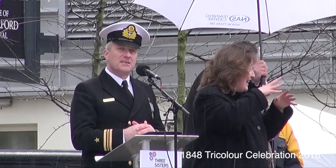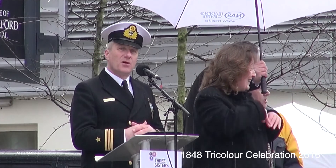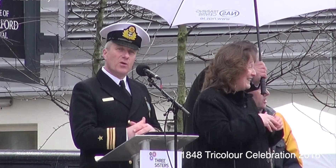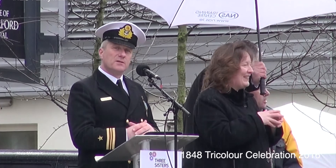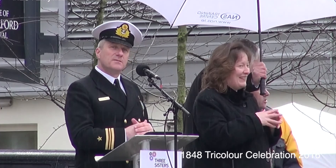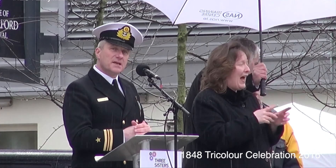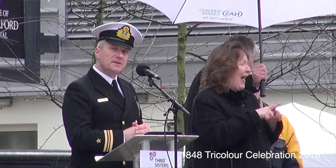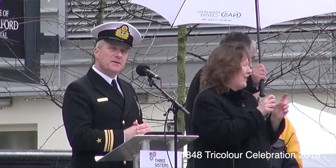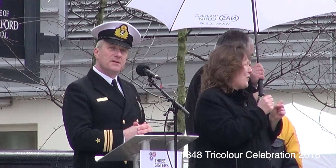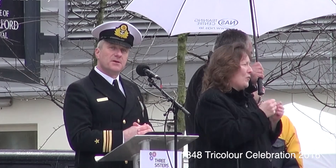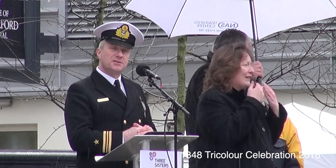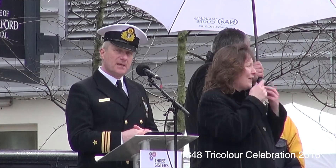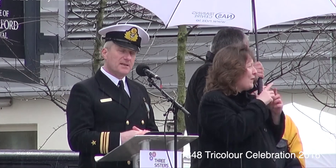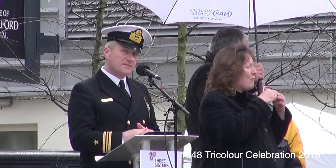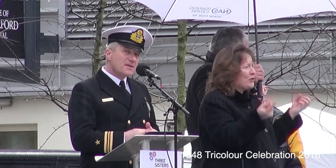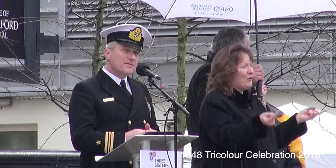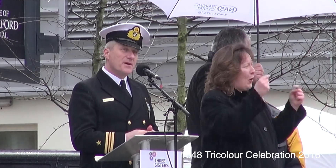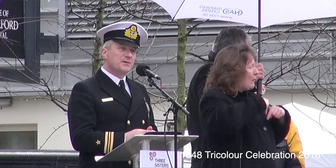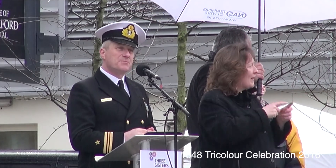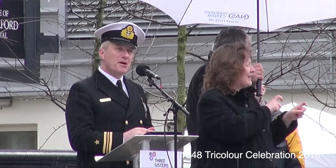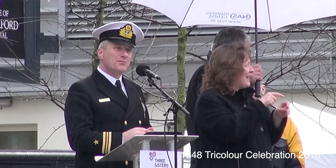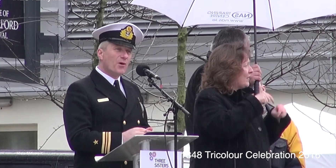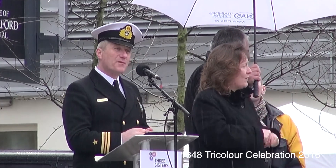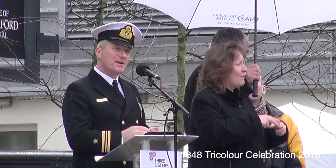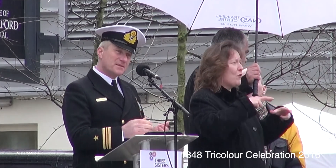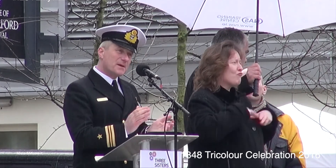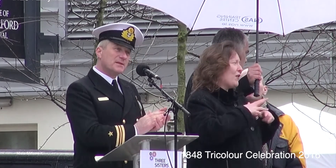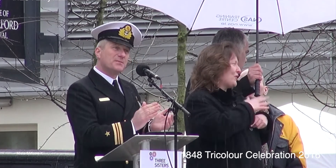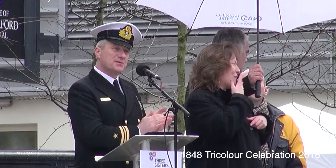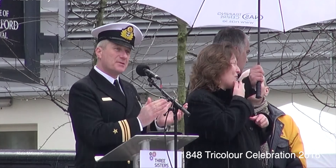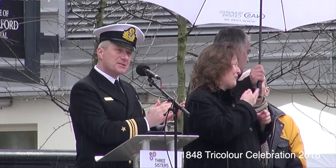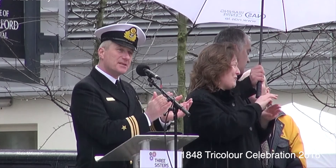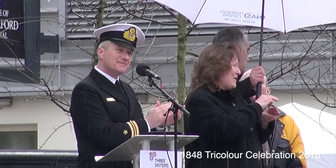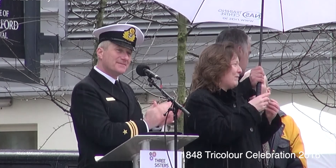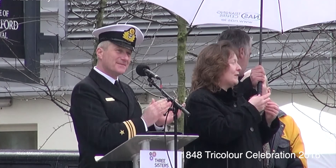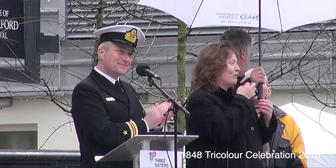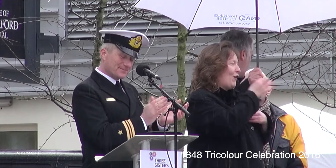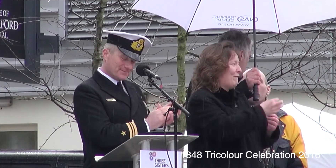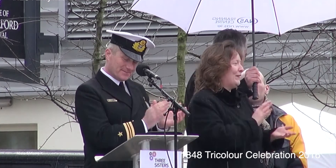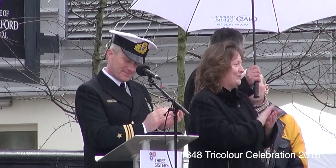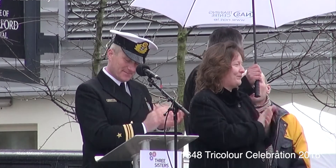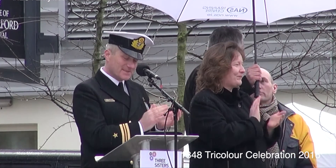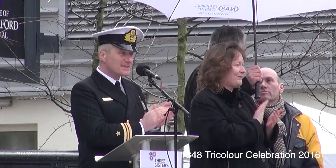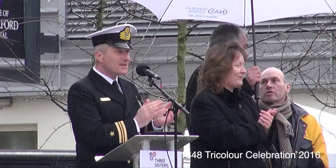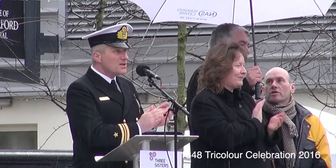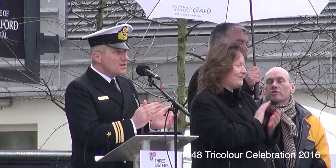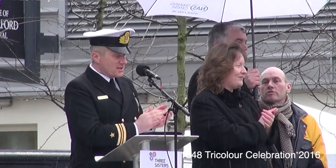and actually the cold. Thank you very much, and a very much proud Waterford and Irish people. It's much appreciated.